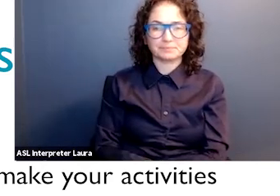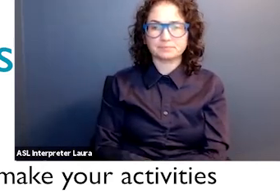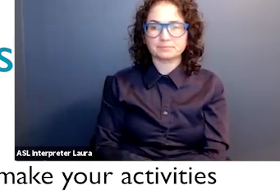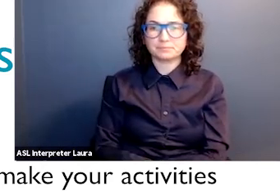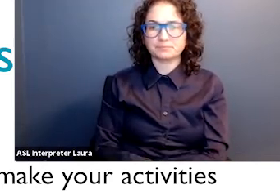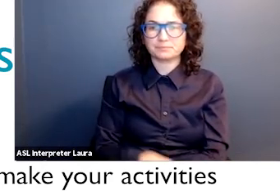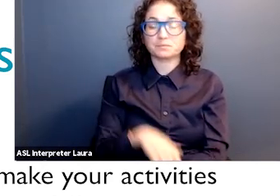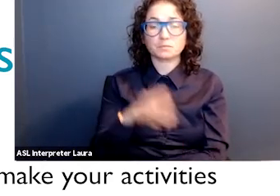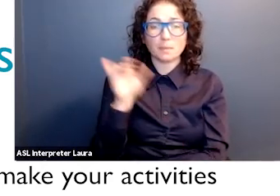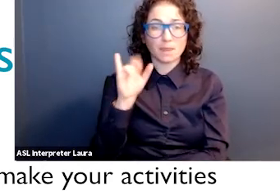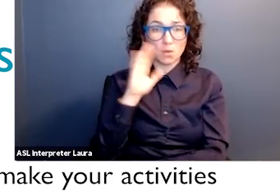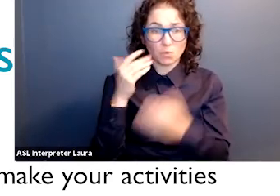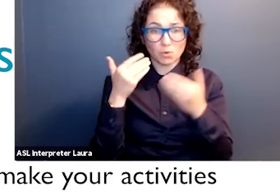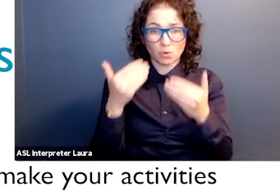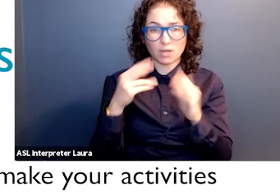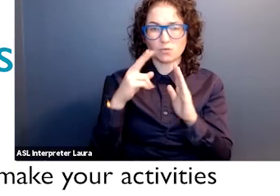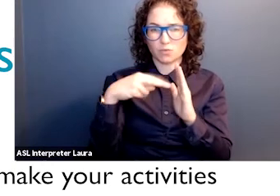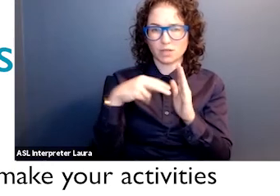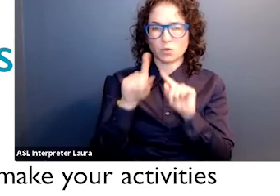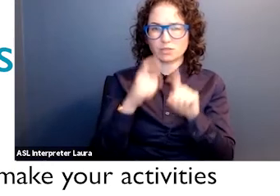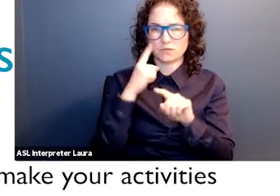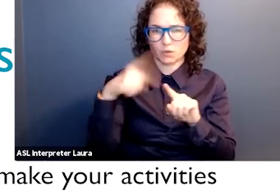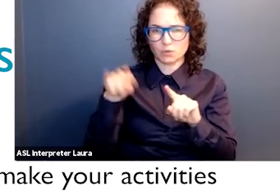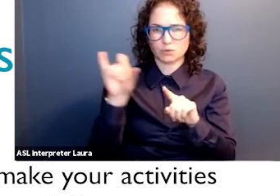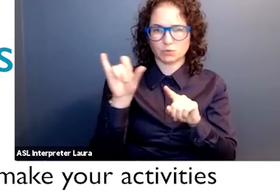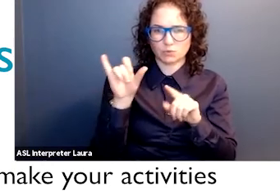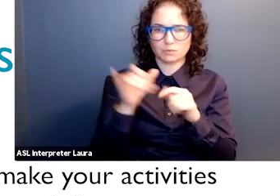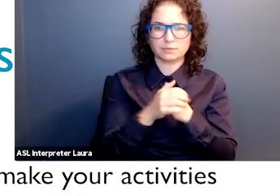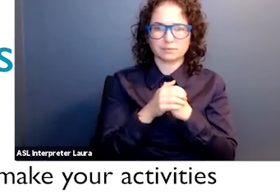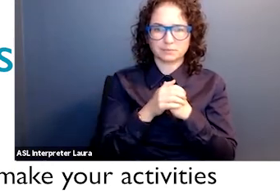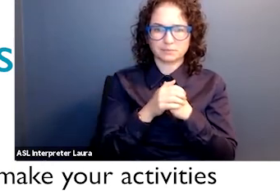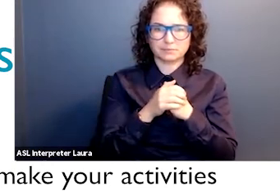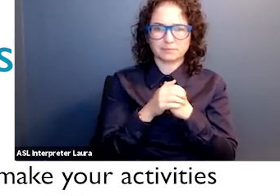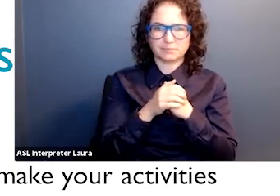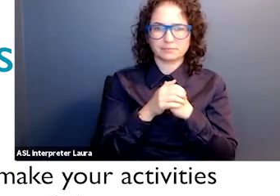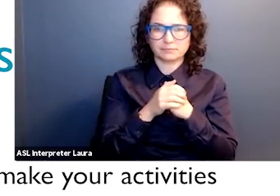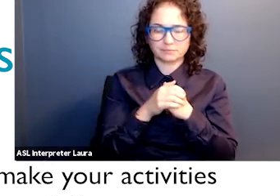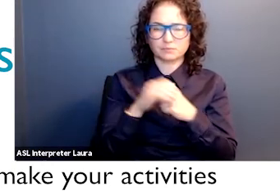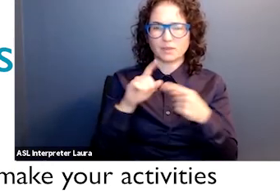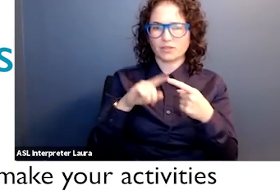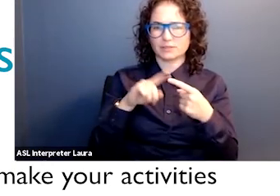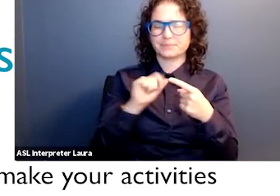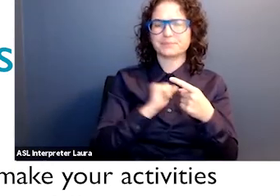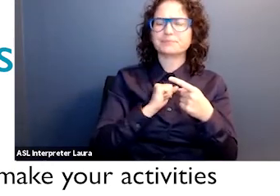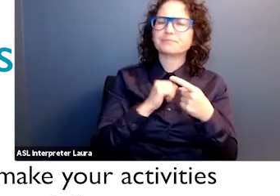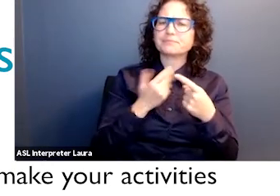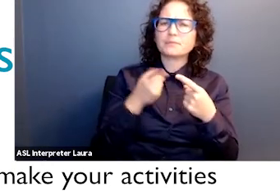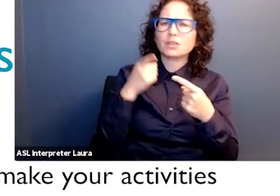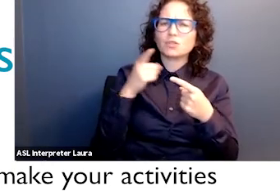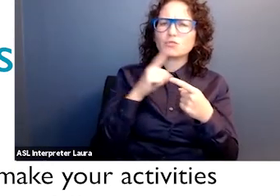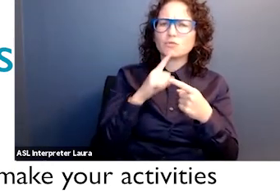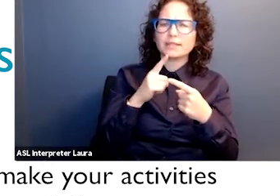I will go ahead and read the questions for you as well. The first question is, what have you found